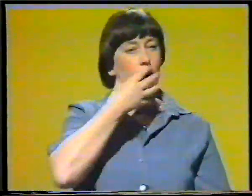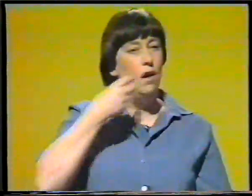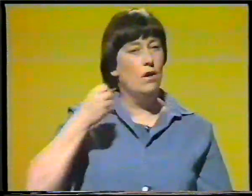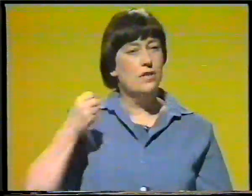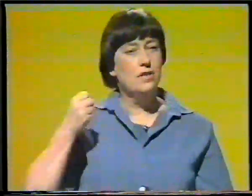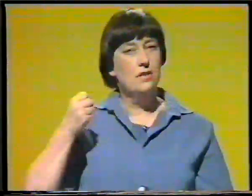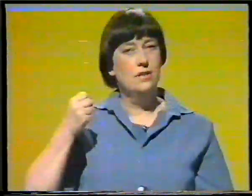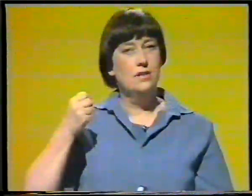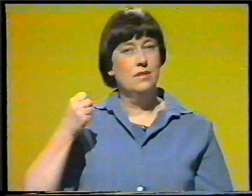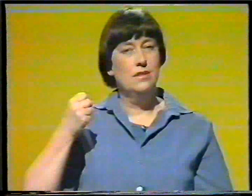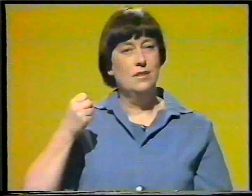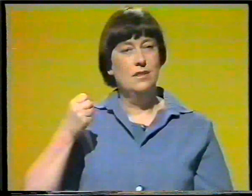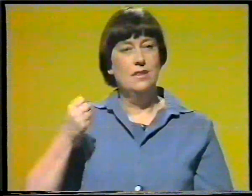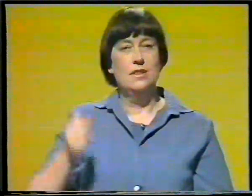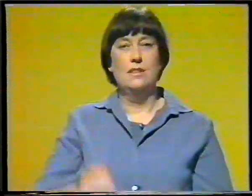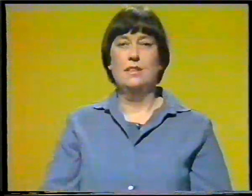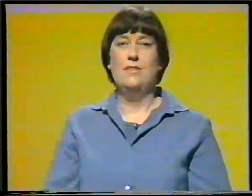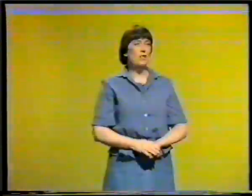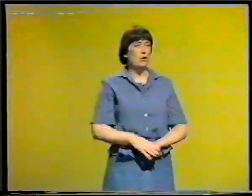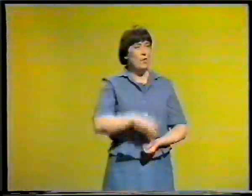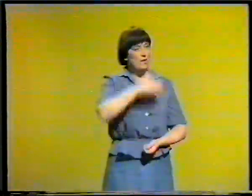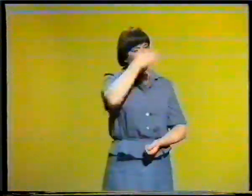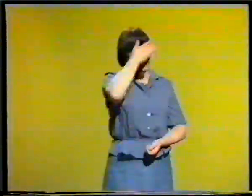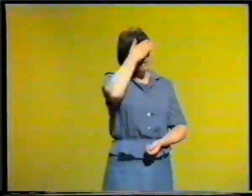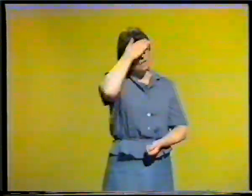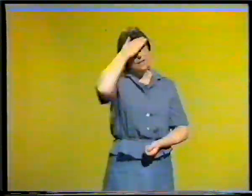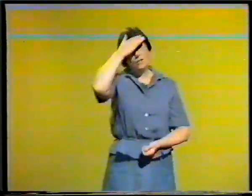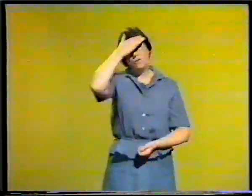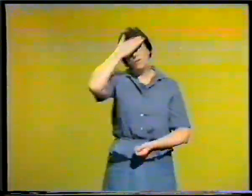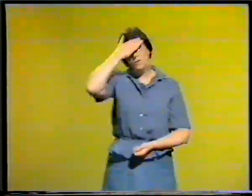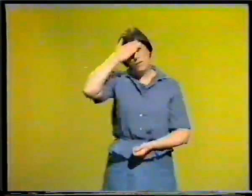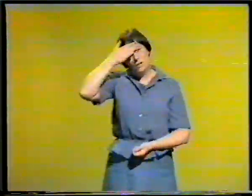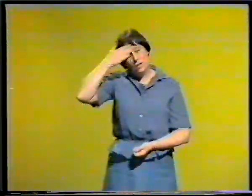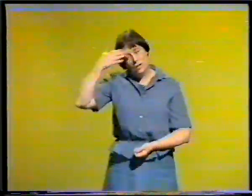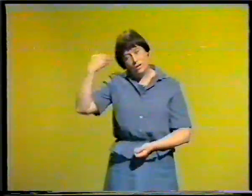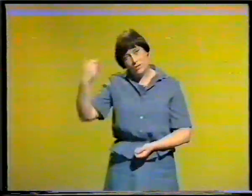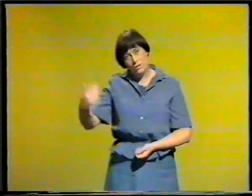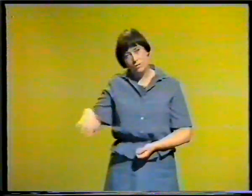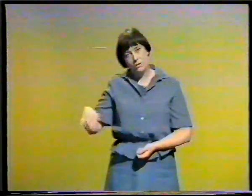Hot. If it's hot weather, then you use hot.